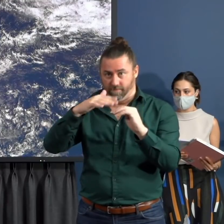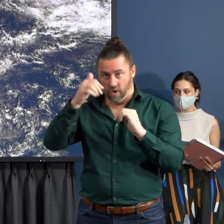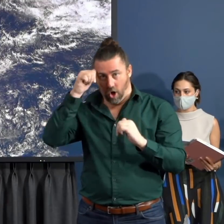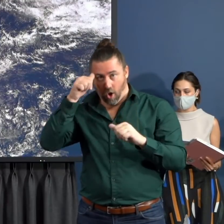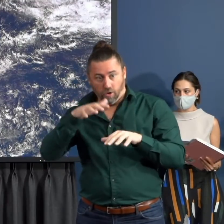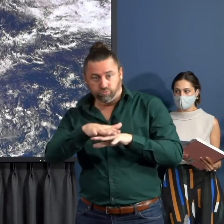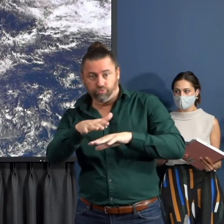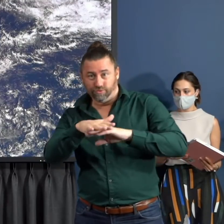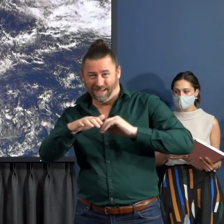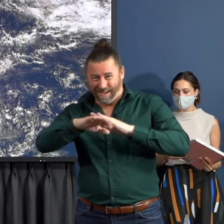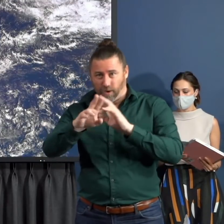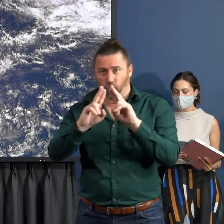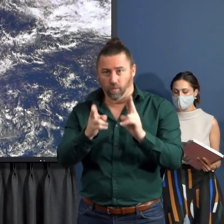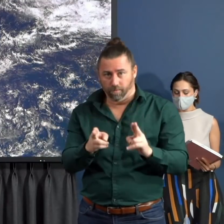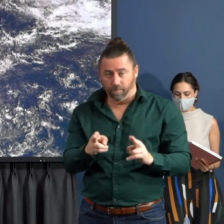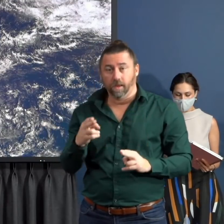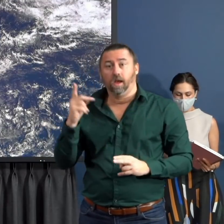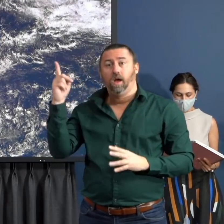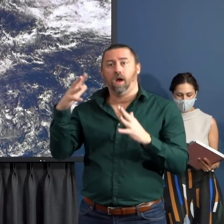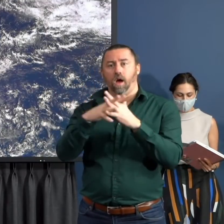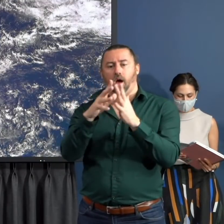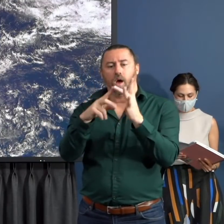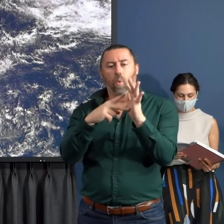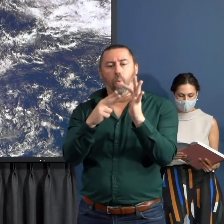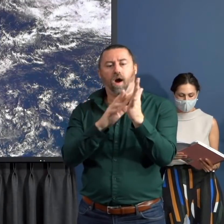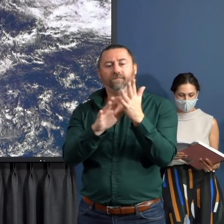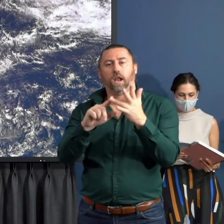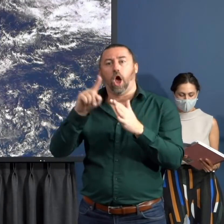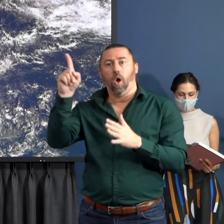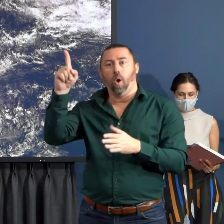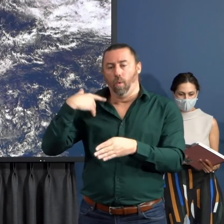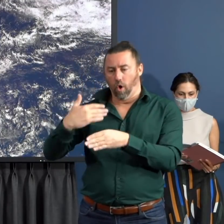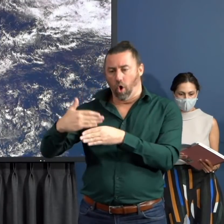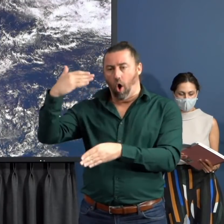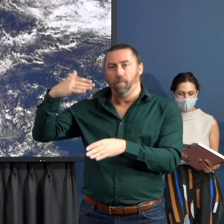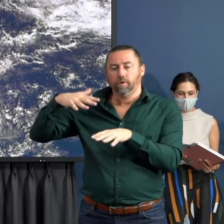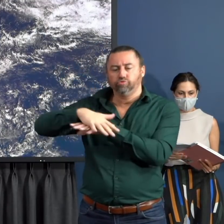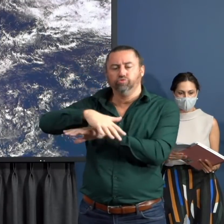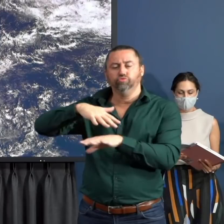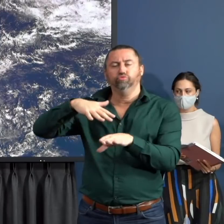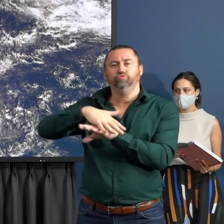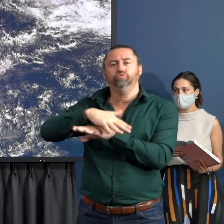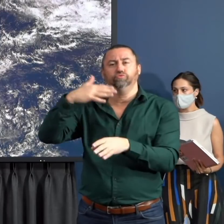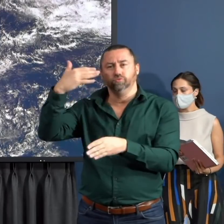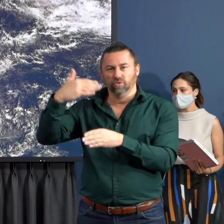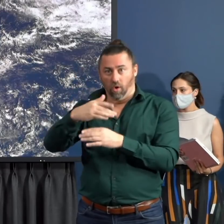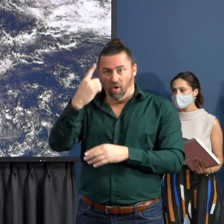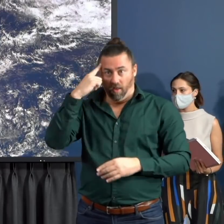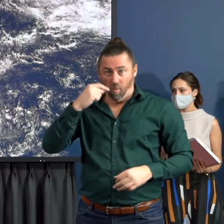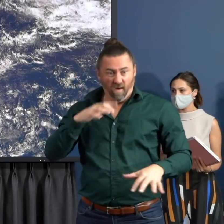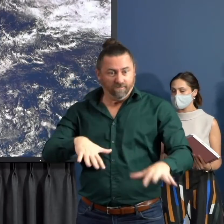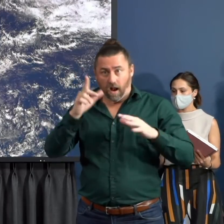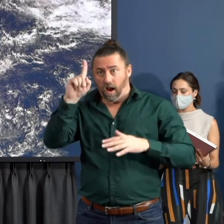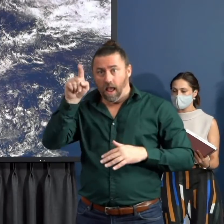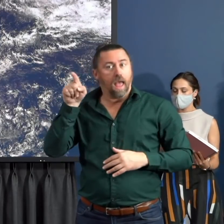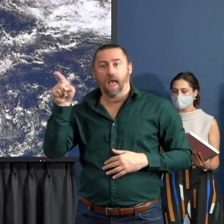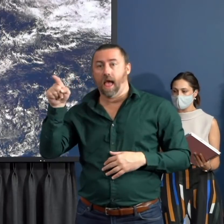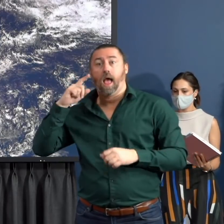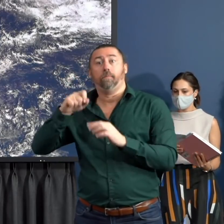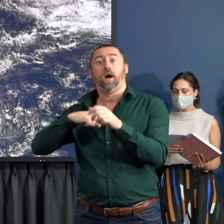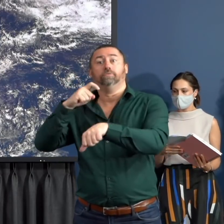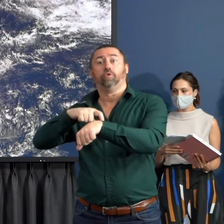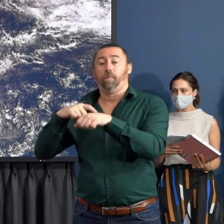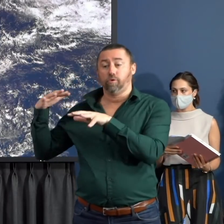some releases from the dam. Now, that does take about 24 hours to come